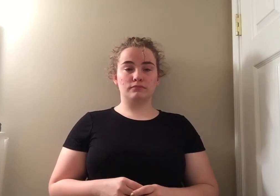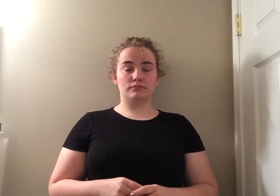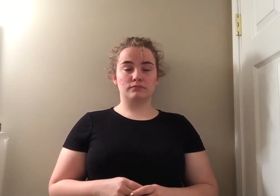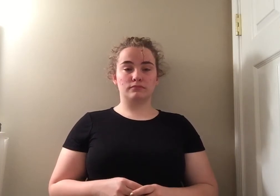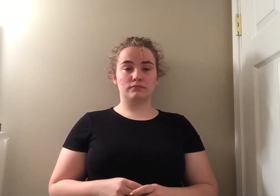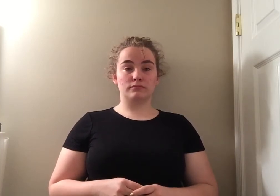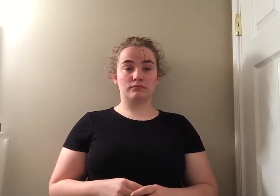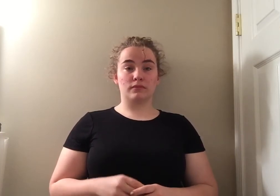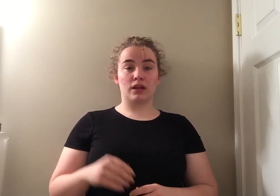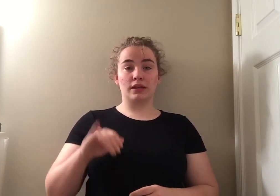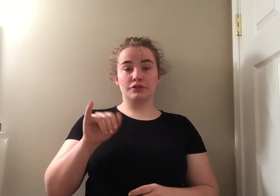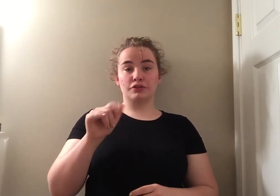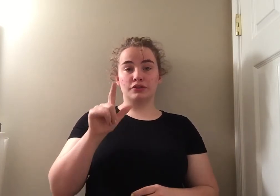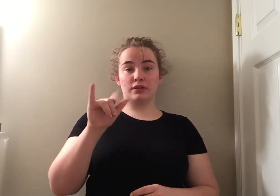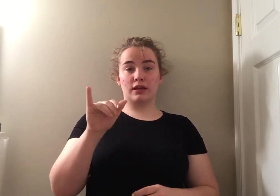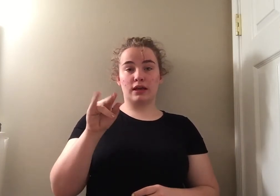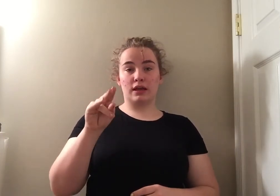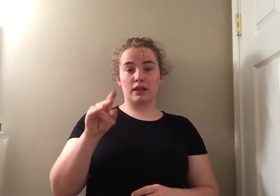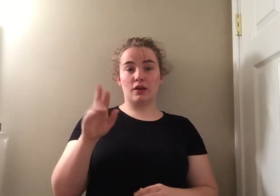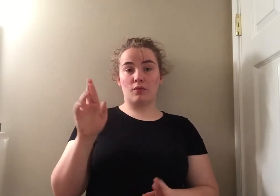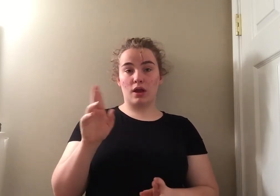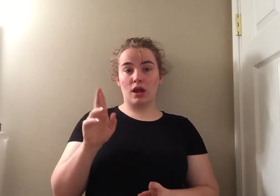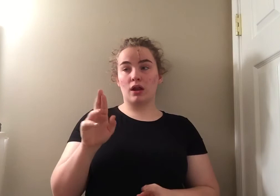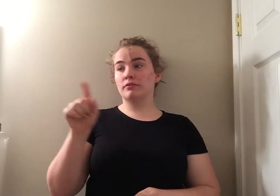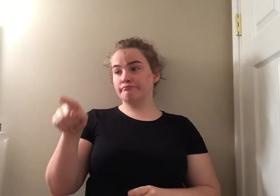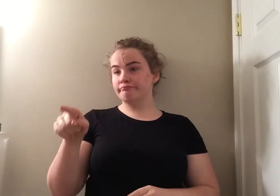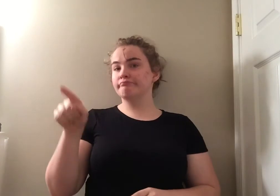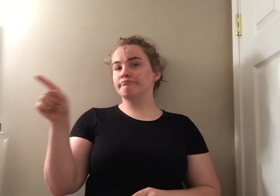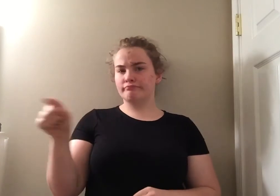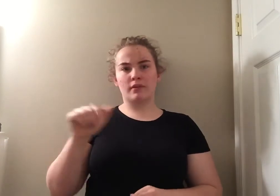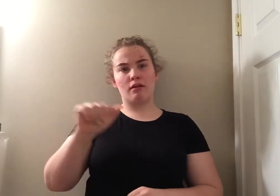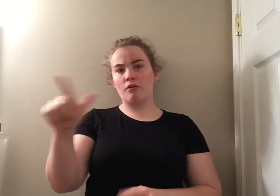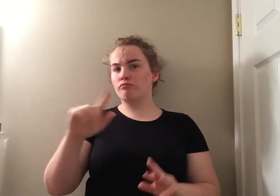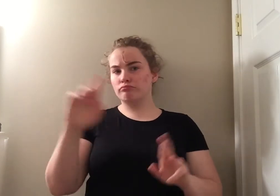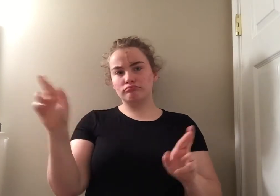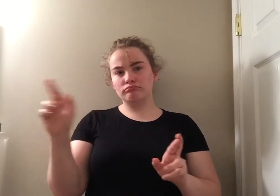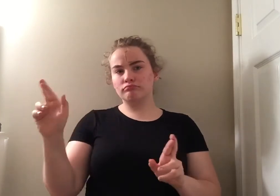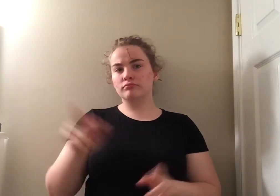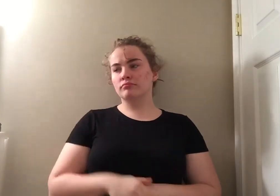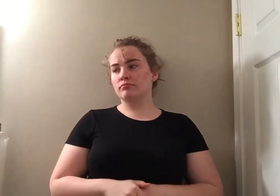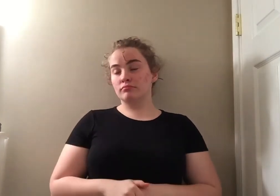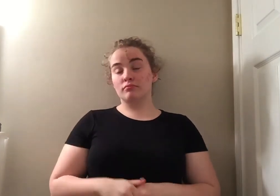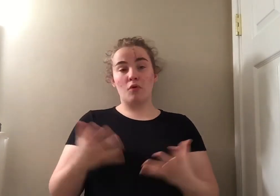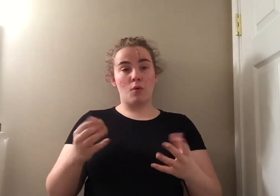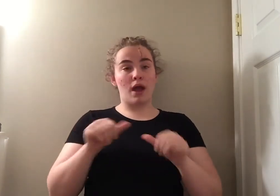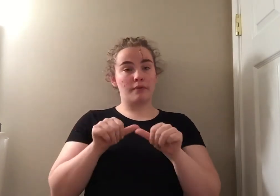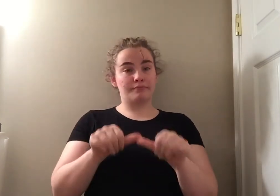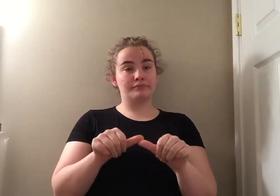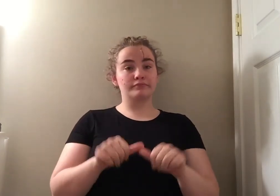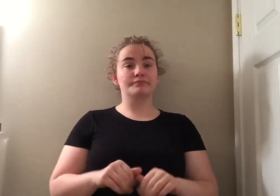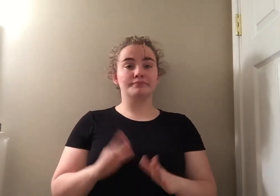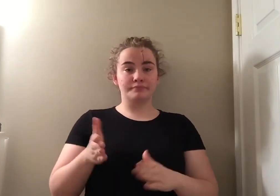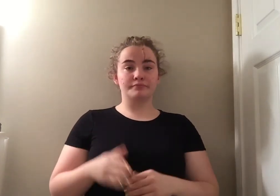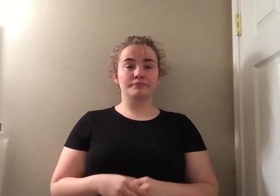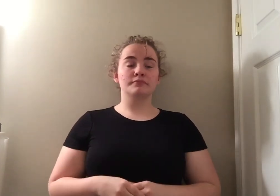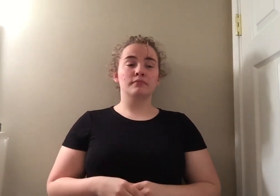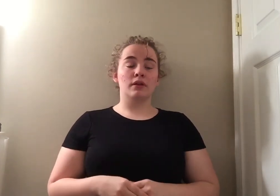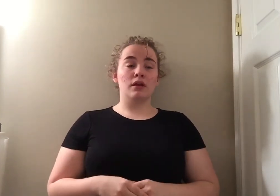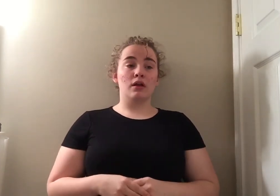Jalen's ready. So is Shanae. So is James. So is Keviana. Okay, I'm moving on. After Julius was